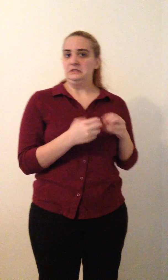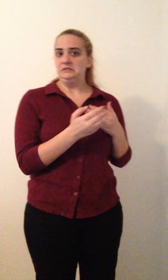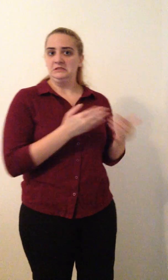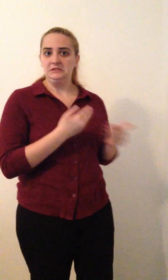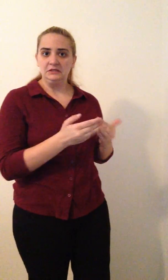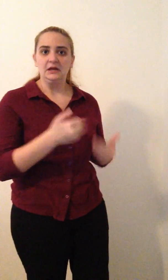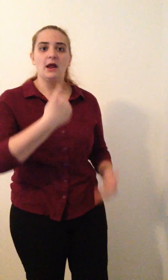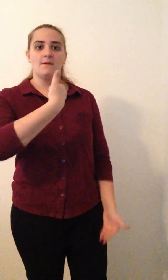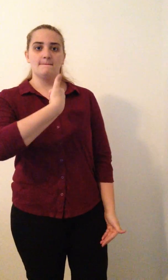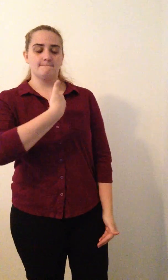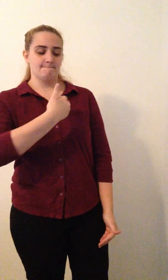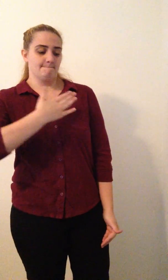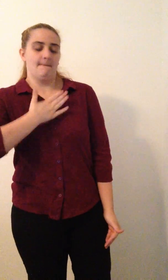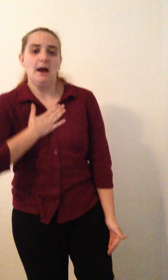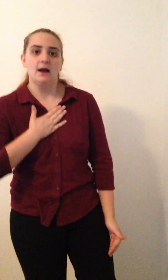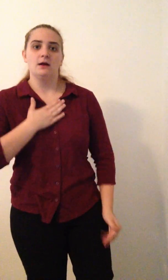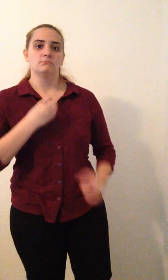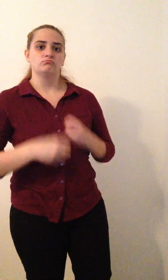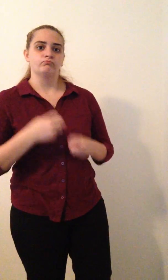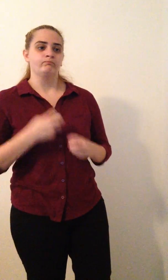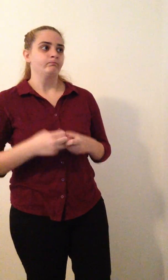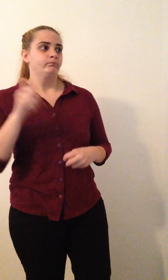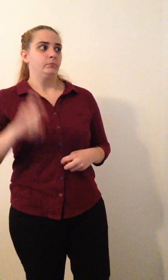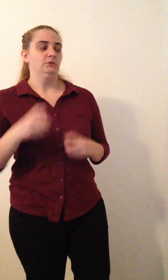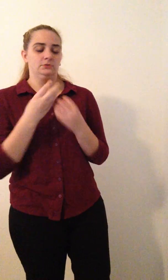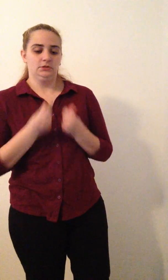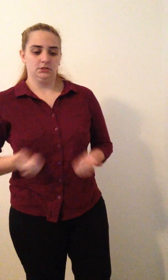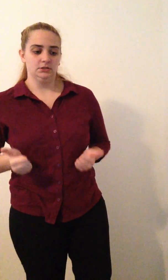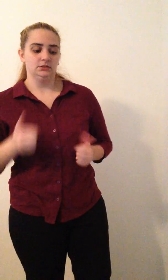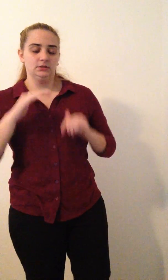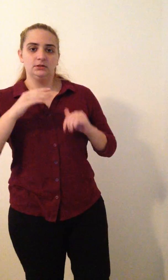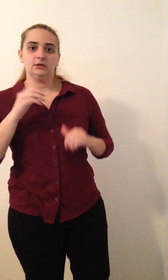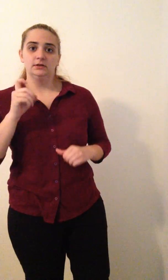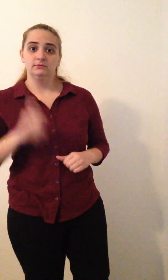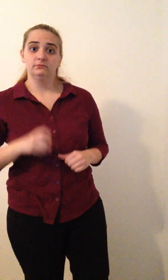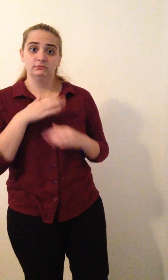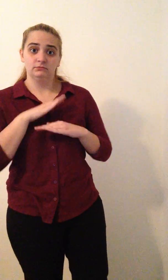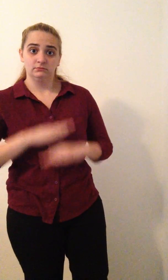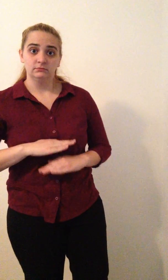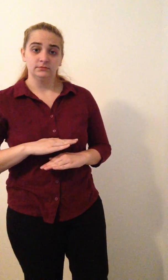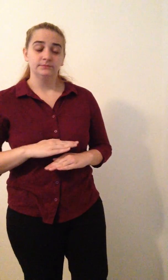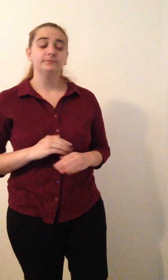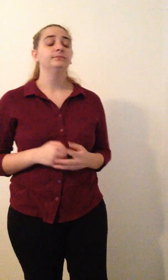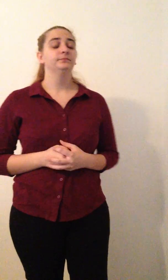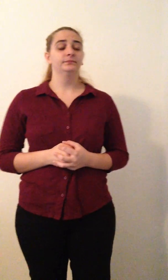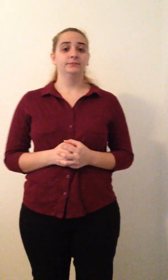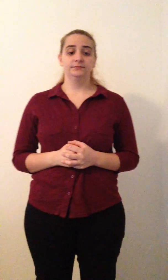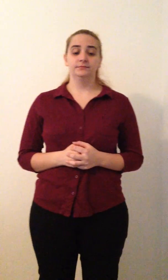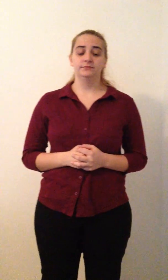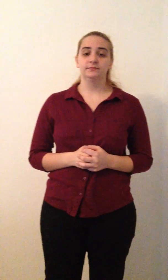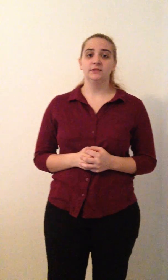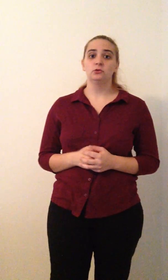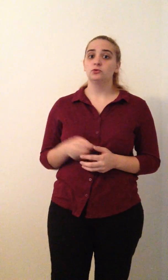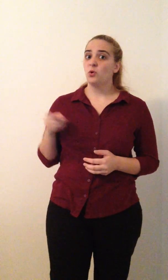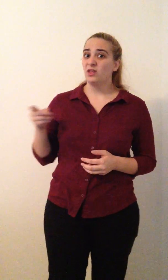needs, their body's in meltdown. There's in primal panic. They're having terror and fear. They can't think about what's